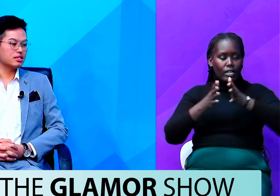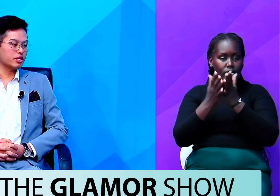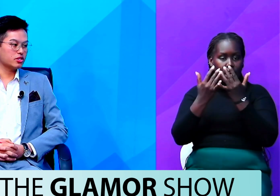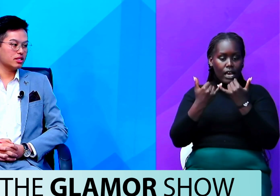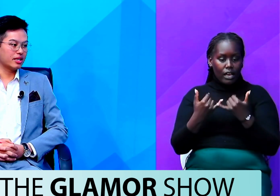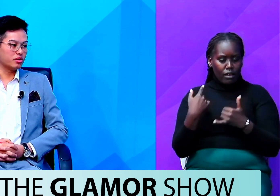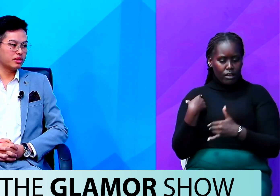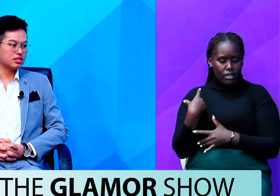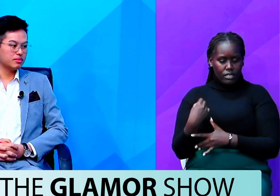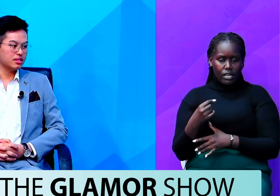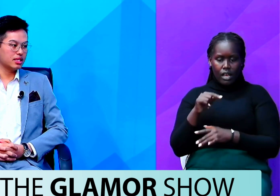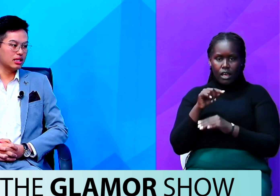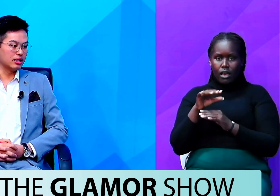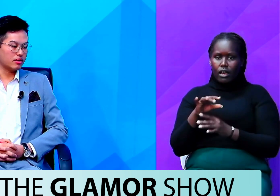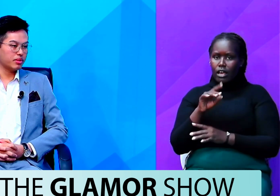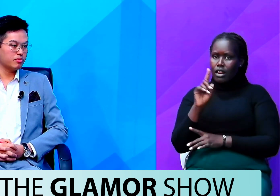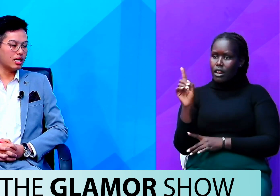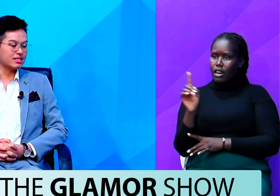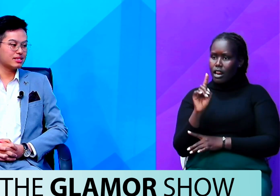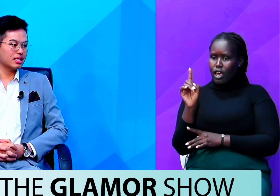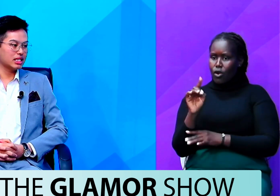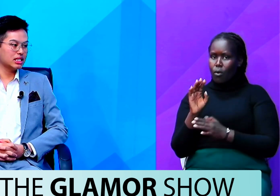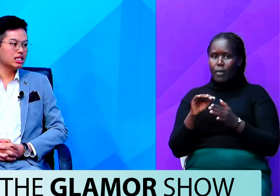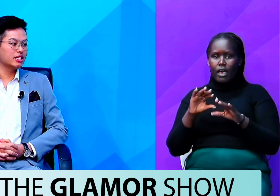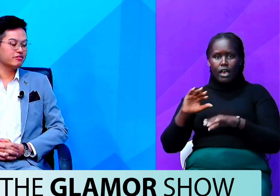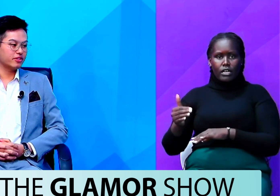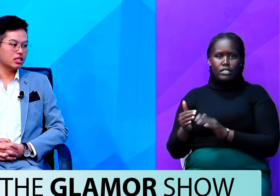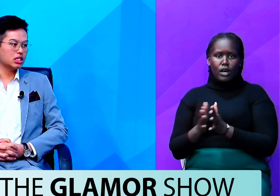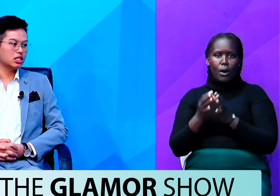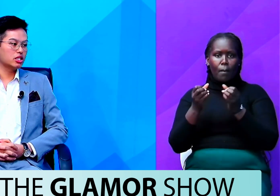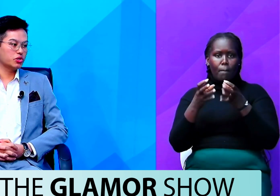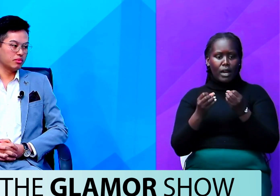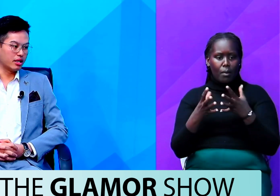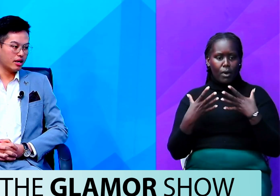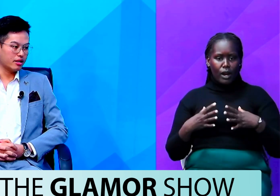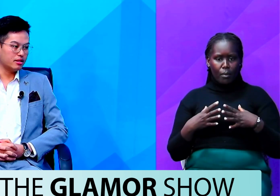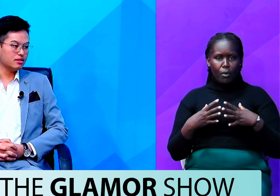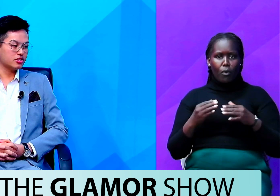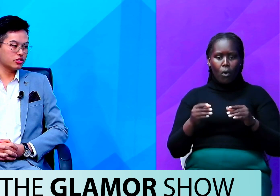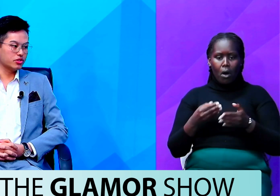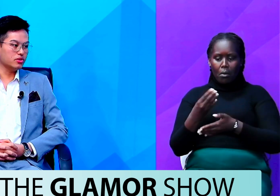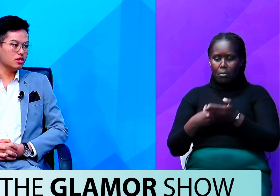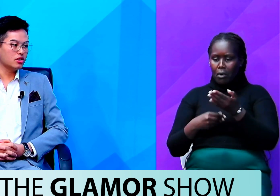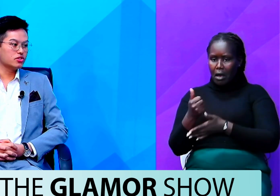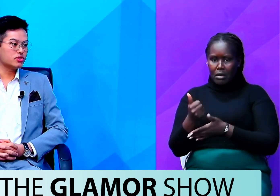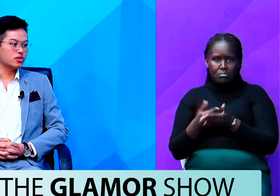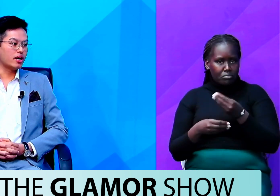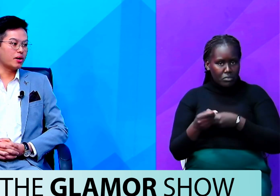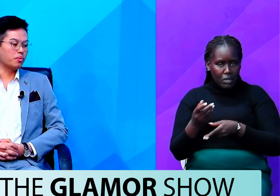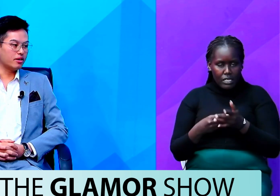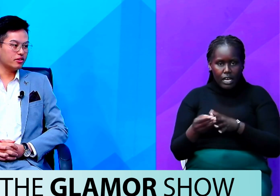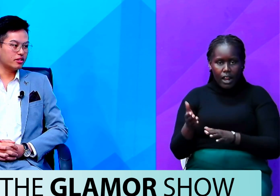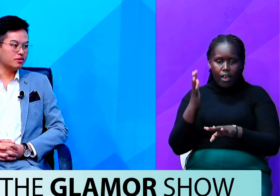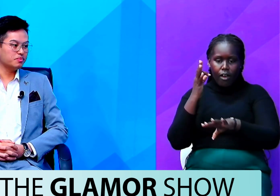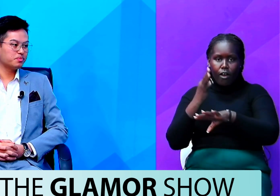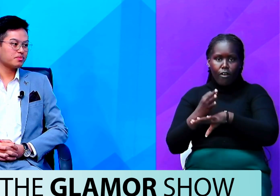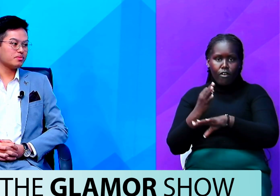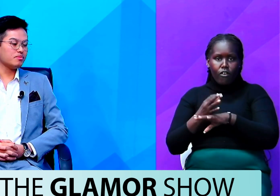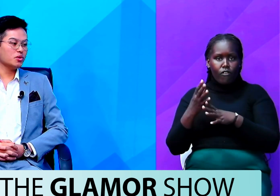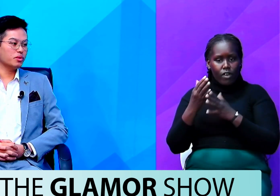nowadays, especially in Nairobi CBD, a lot of people are selling fake human hair still. So I